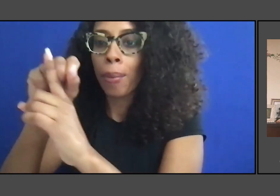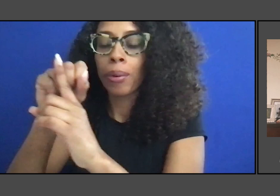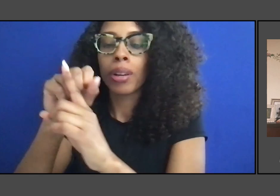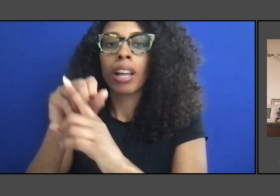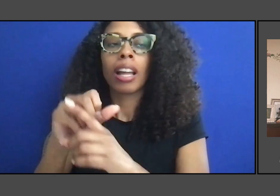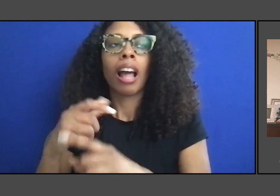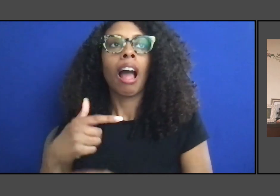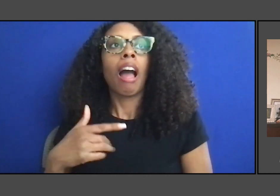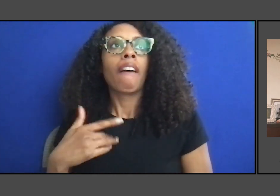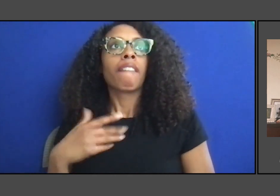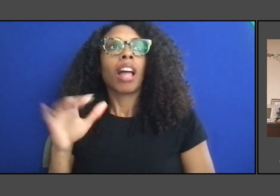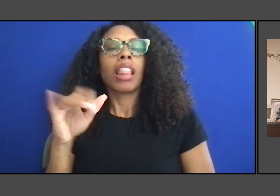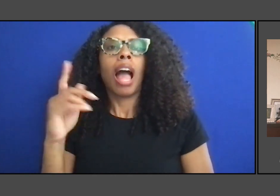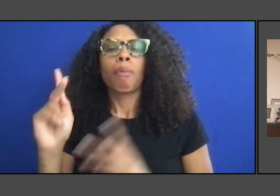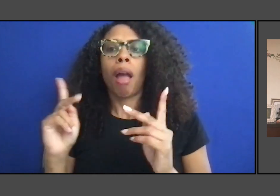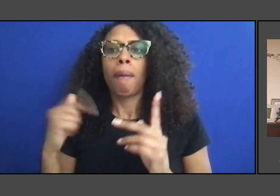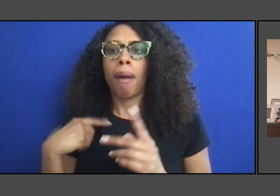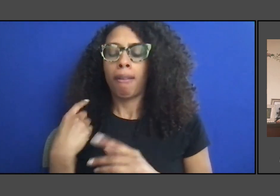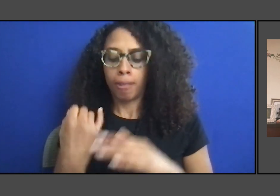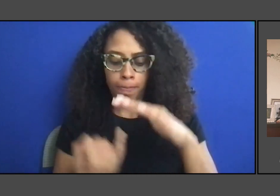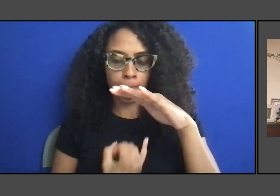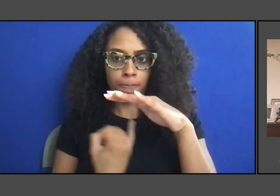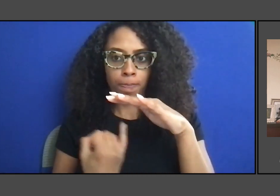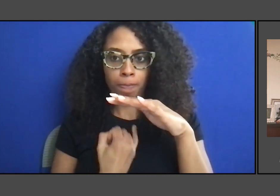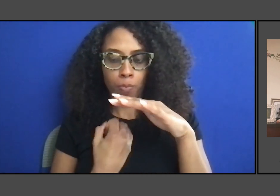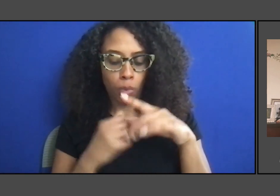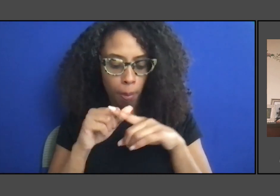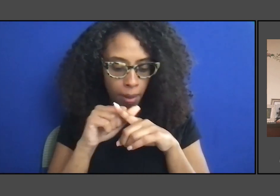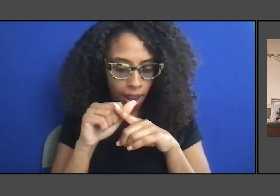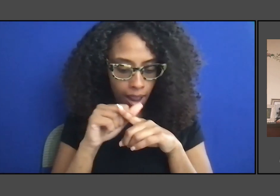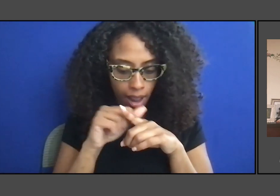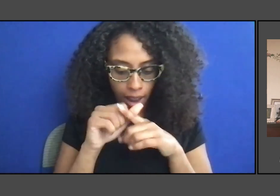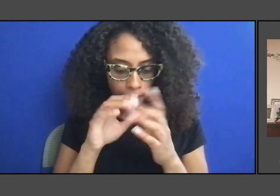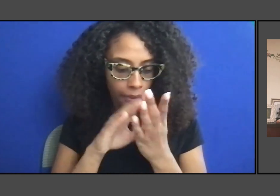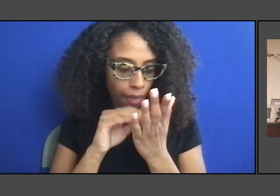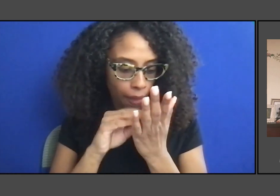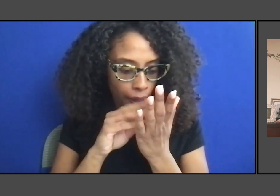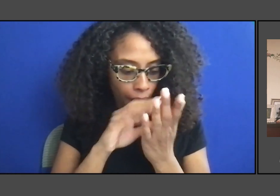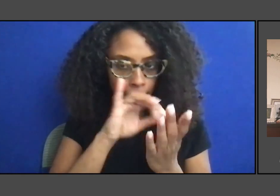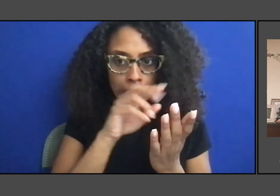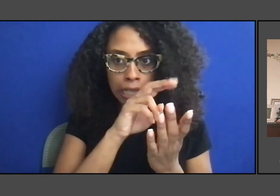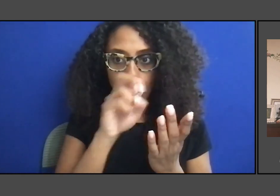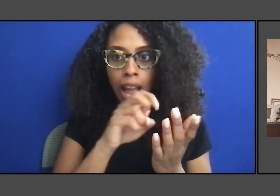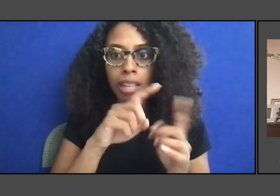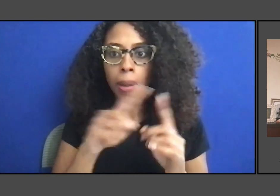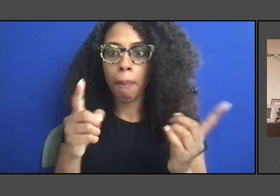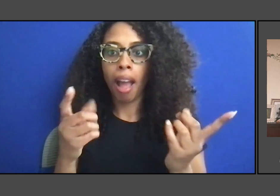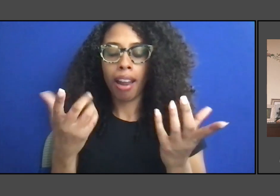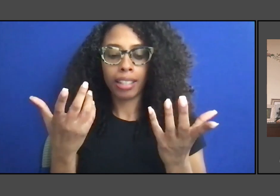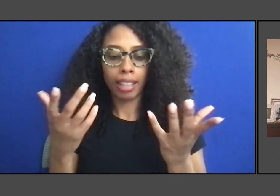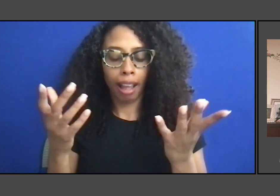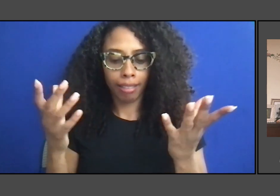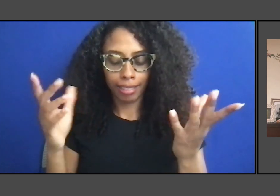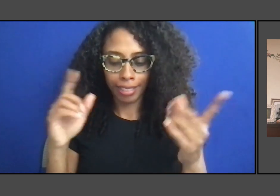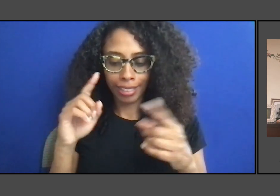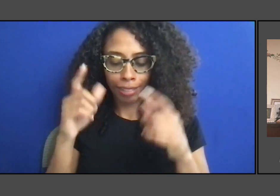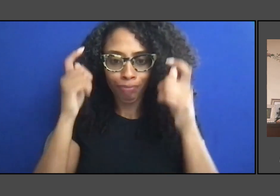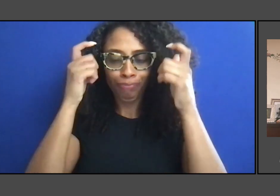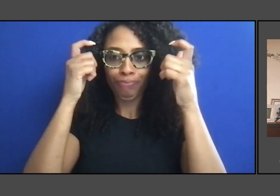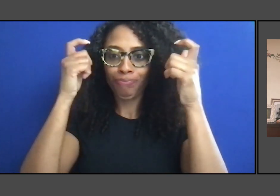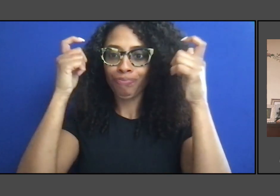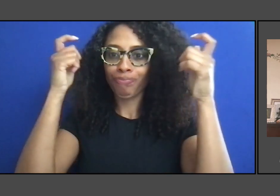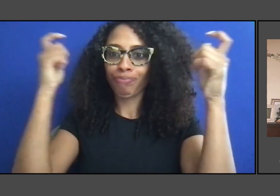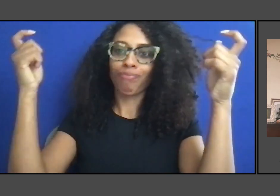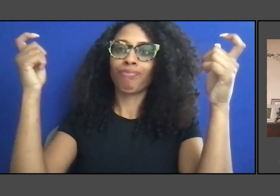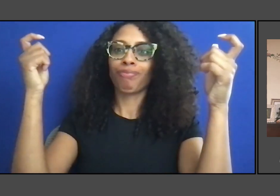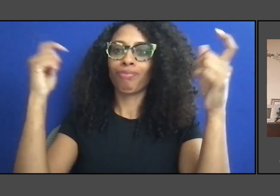to learn it that it just comes out as being self-absorbed in some way, and